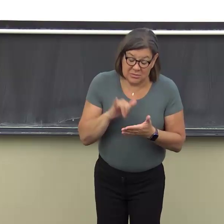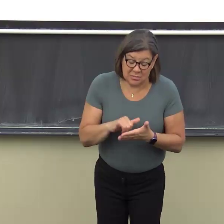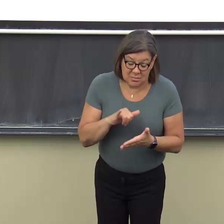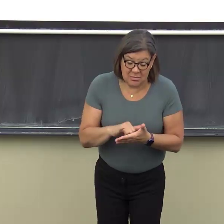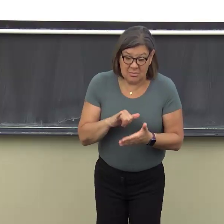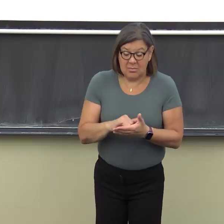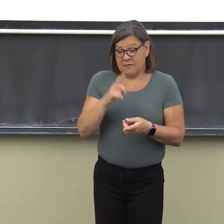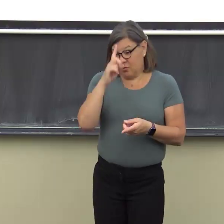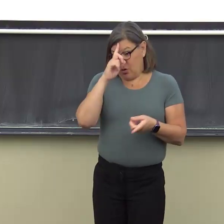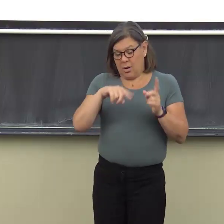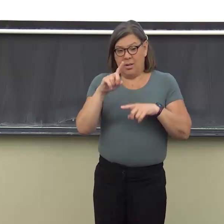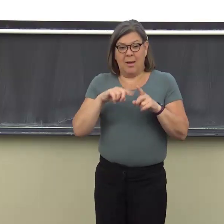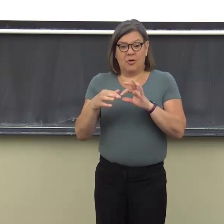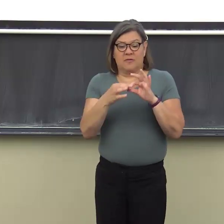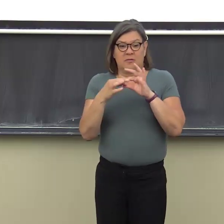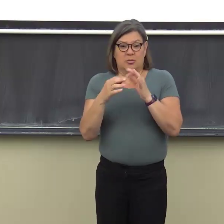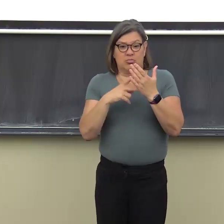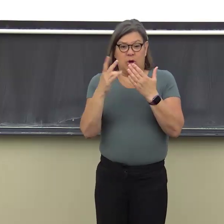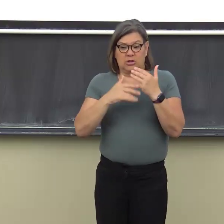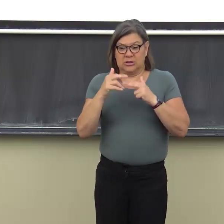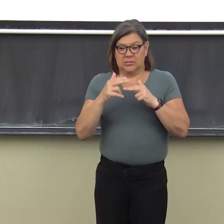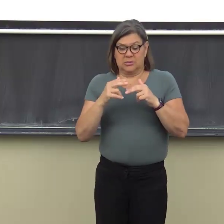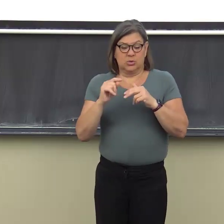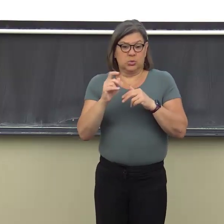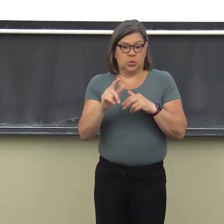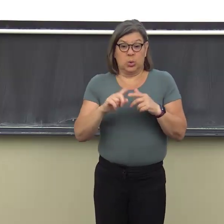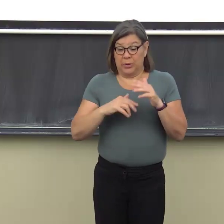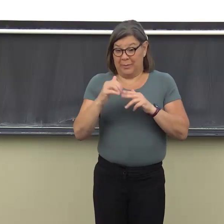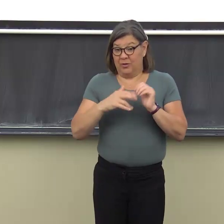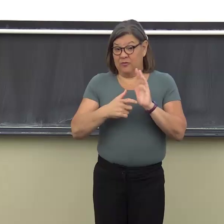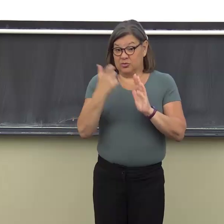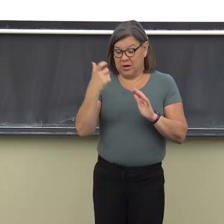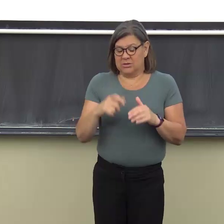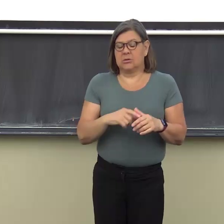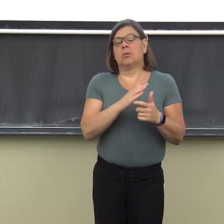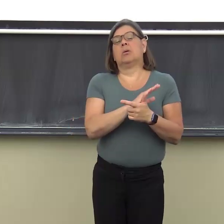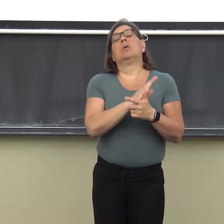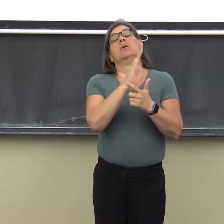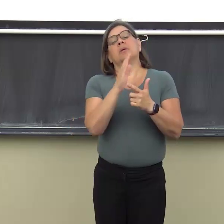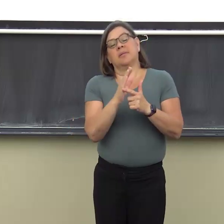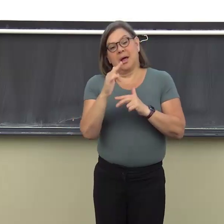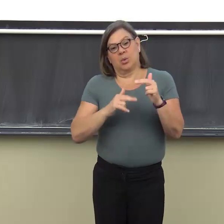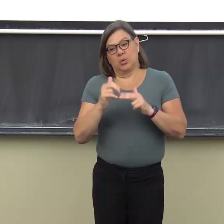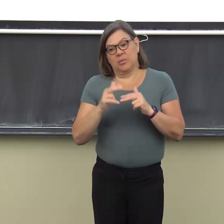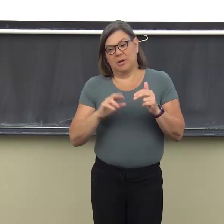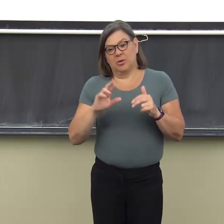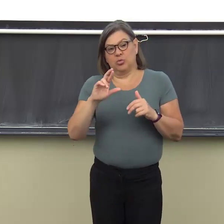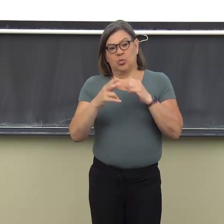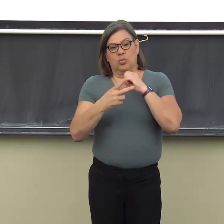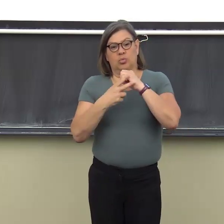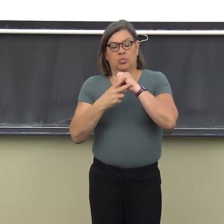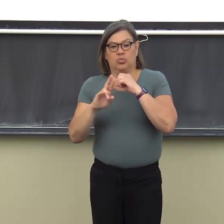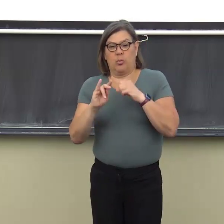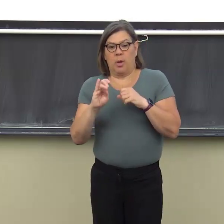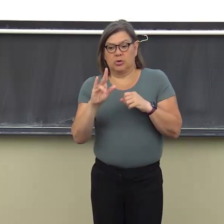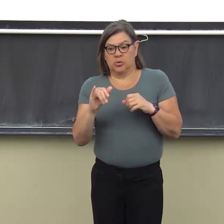with a collaborative project. We didn't build things from scratch. Then the next thing we had to do was build a repository that was